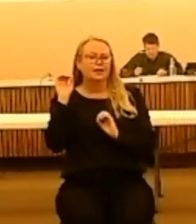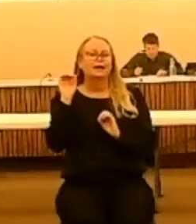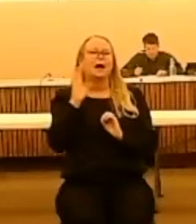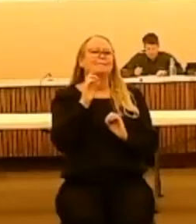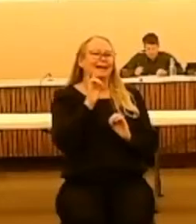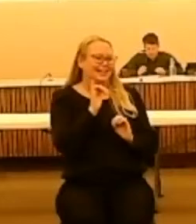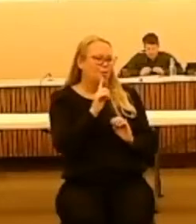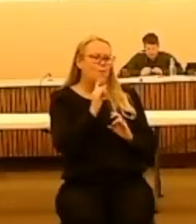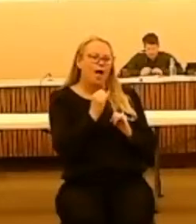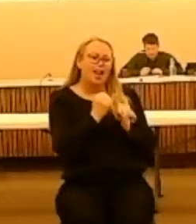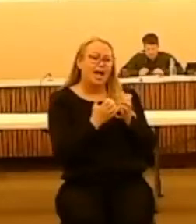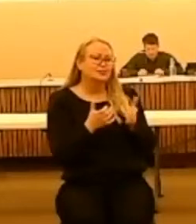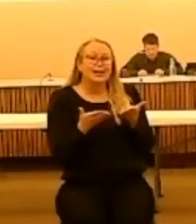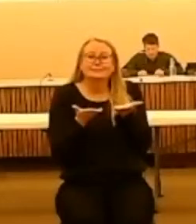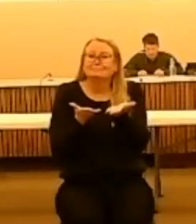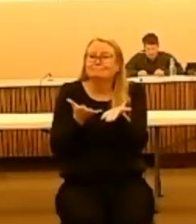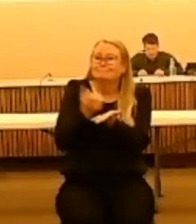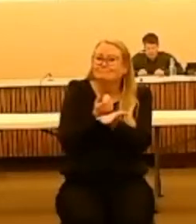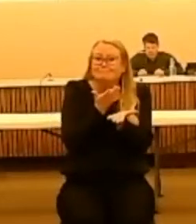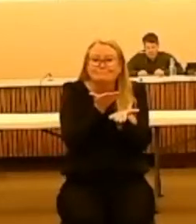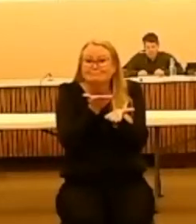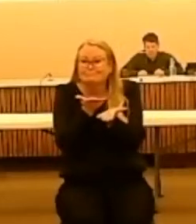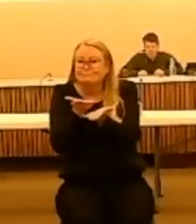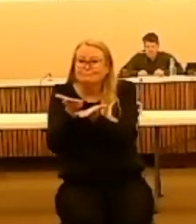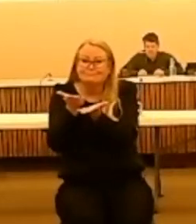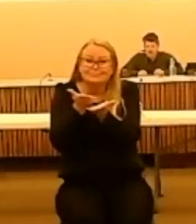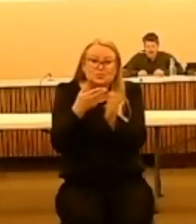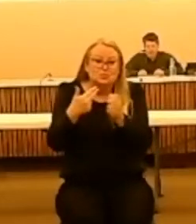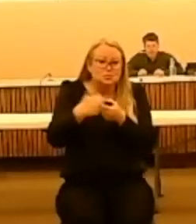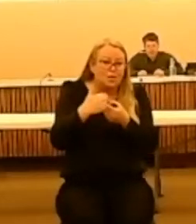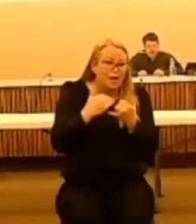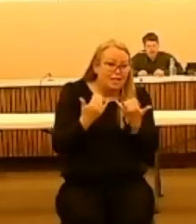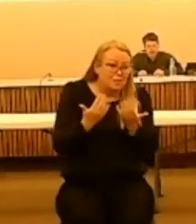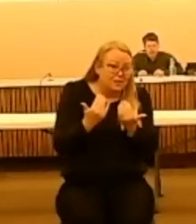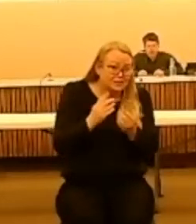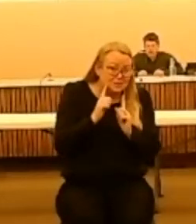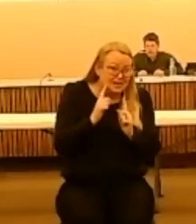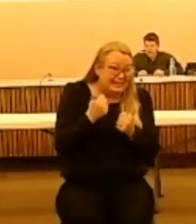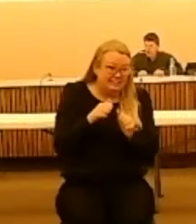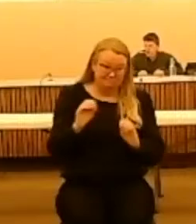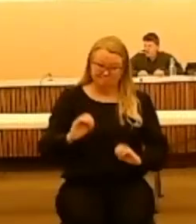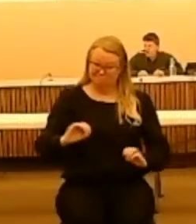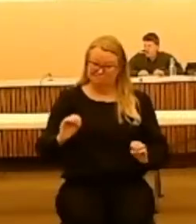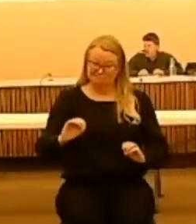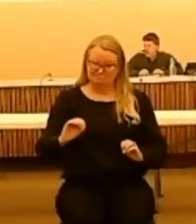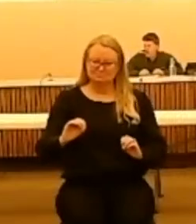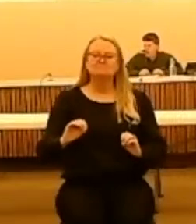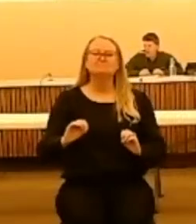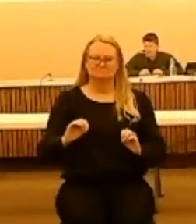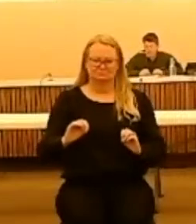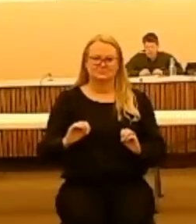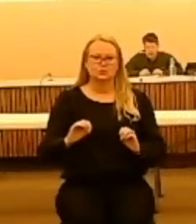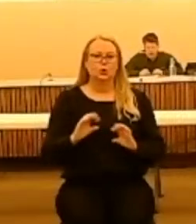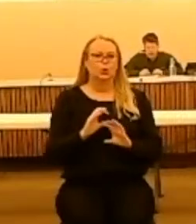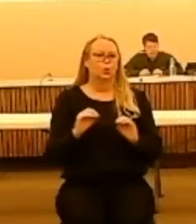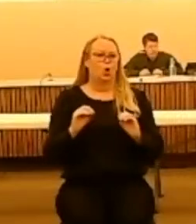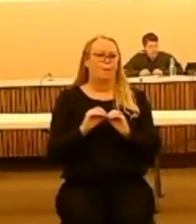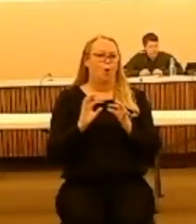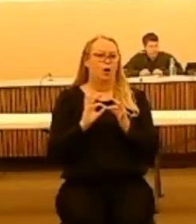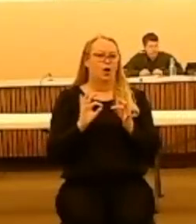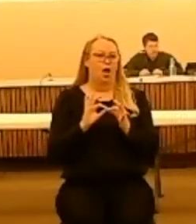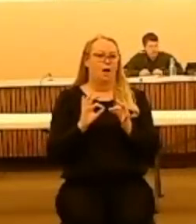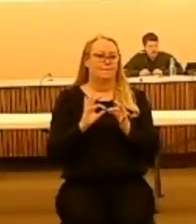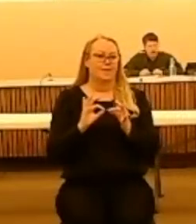one last chance to the folks who are attending virtually anyway. Absolutely. Okay, hearing no further